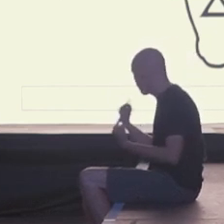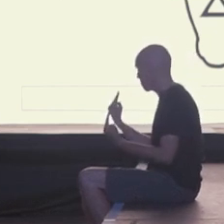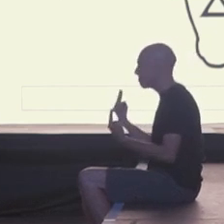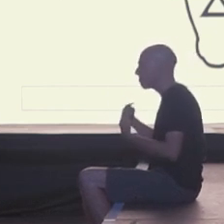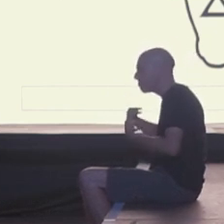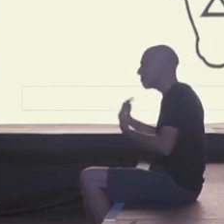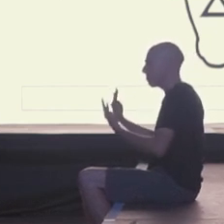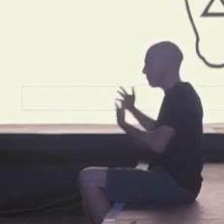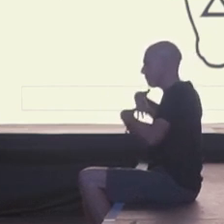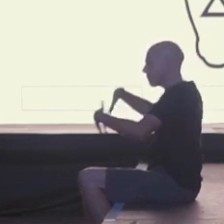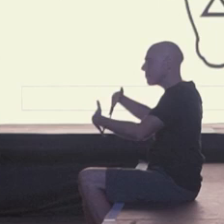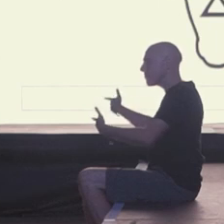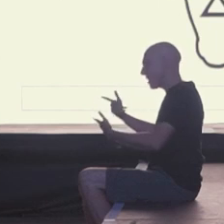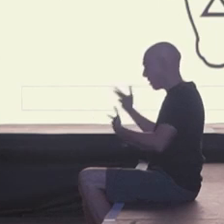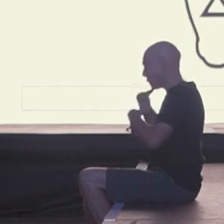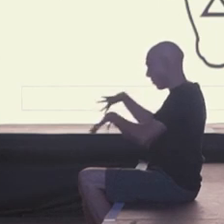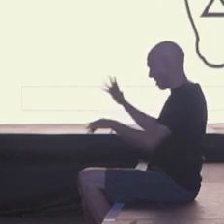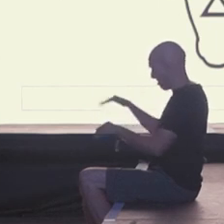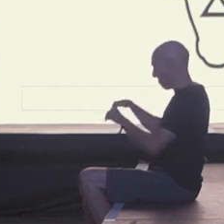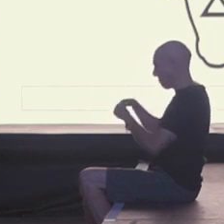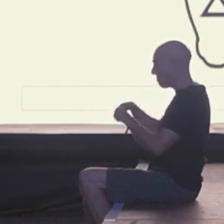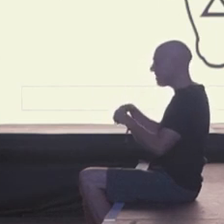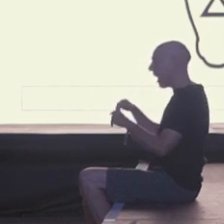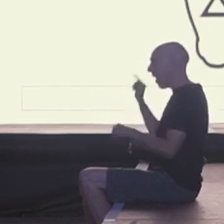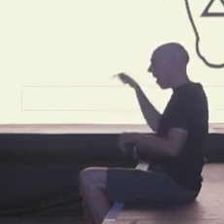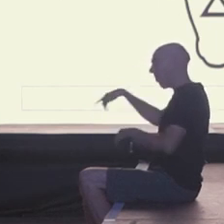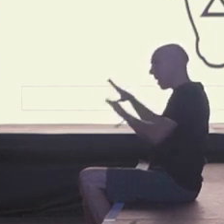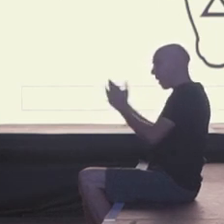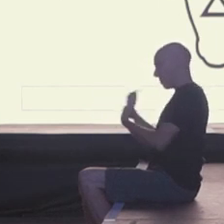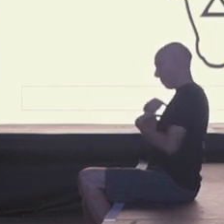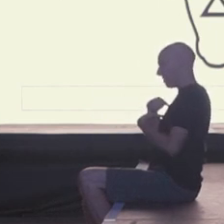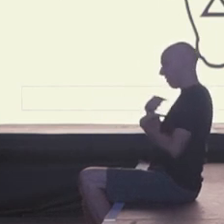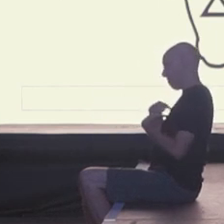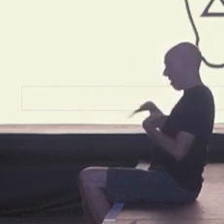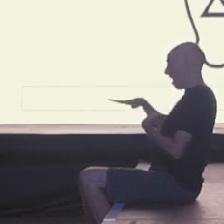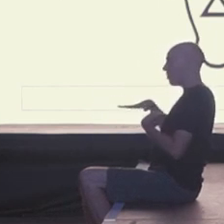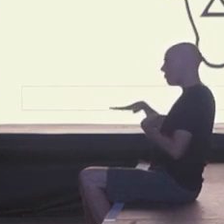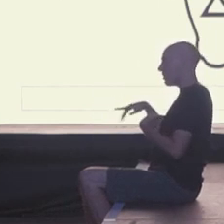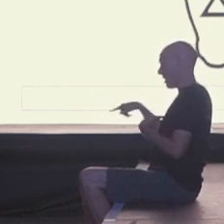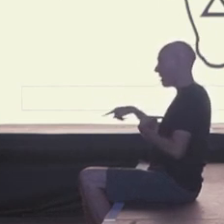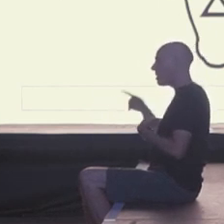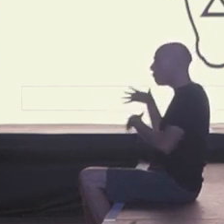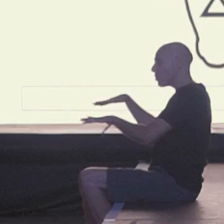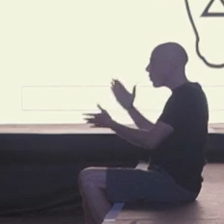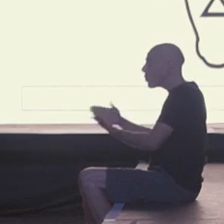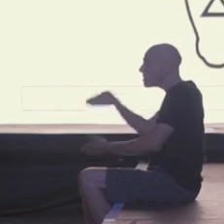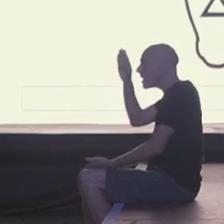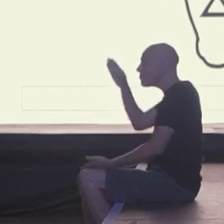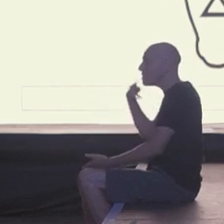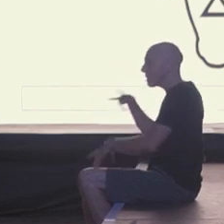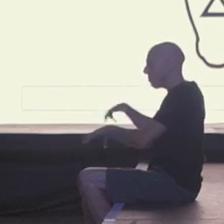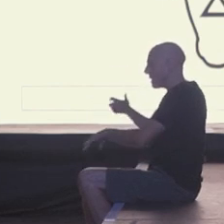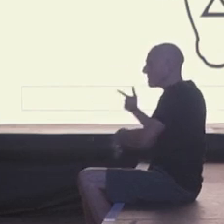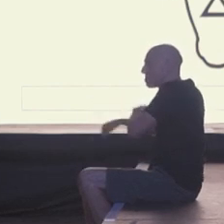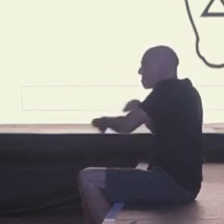where like protesting is so much more dangerous than it is here, for me it's like such a slippery slope where like you kind of give